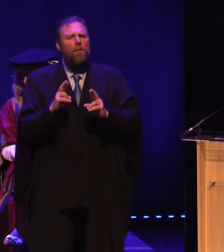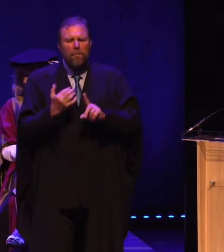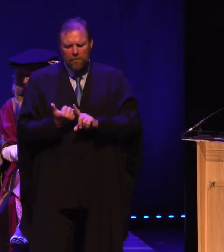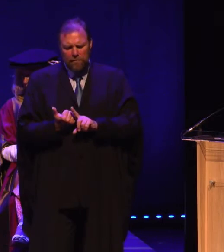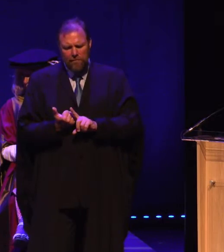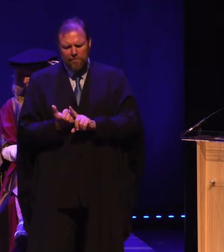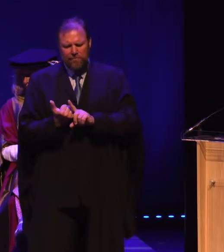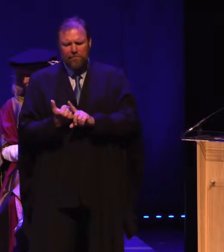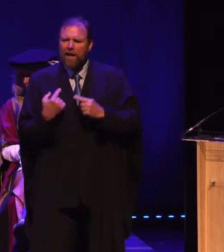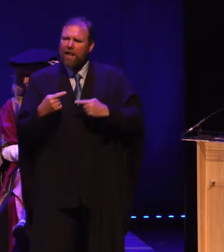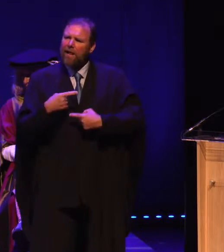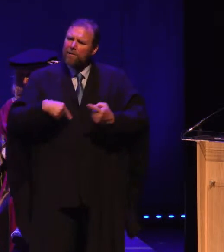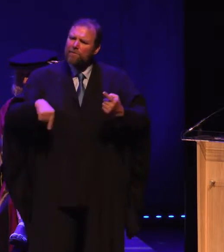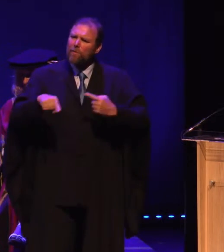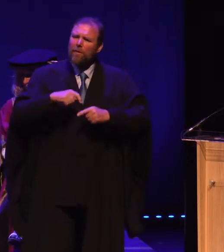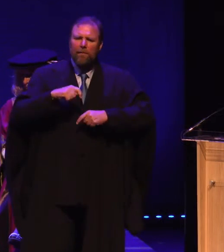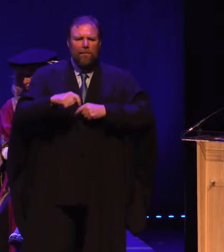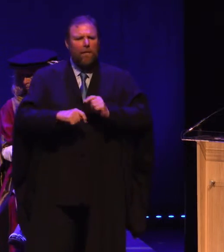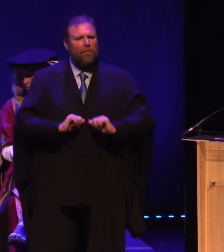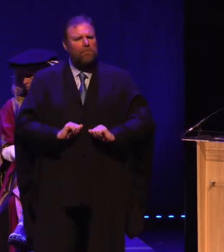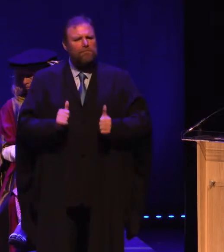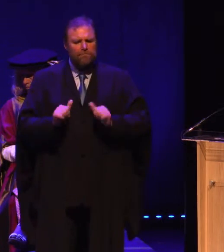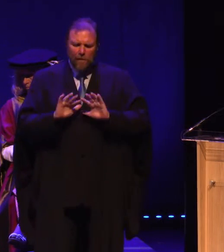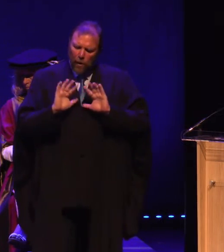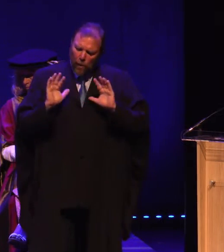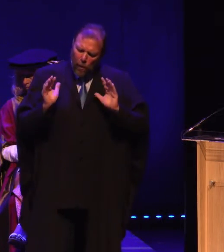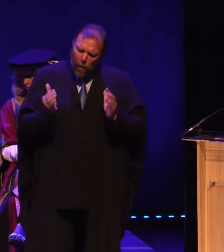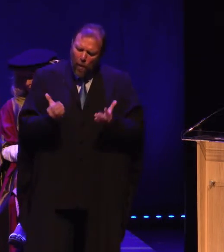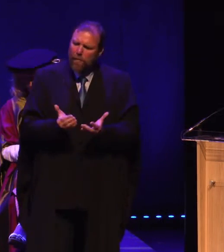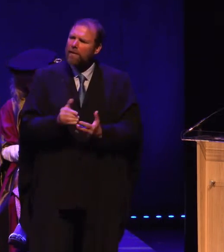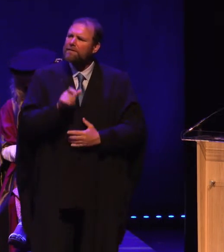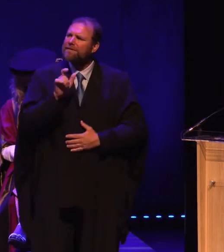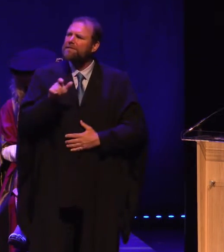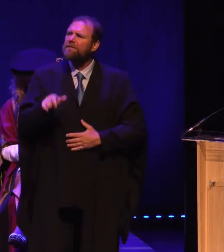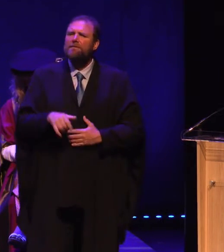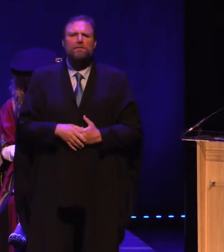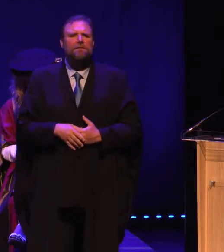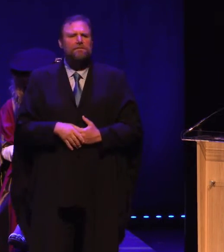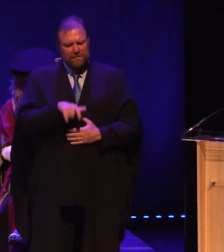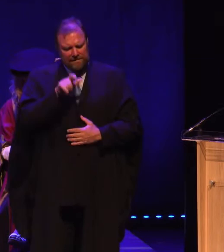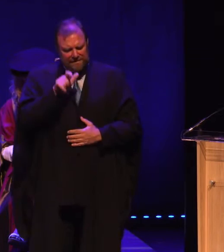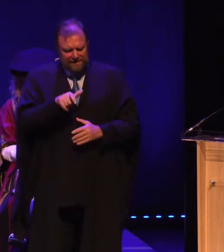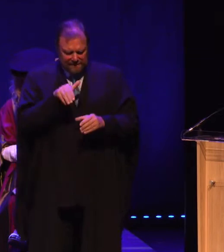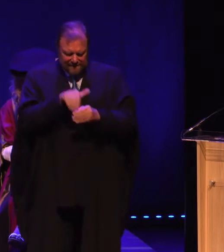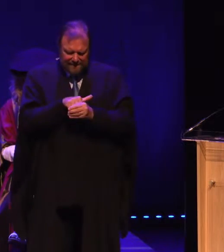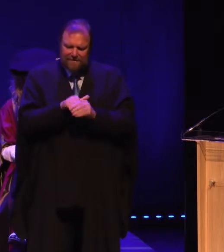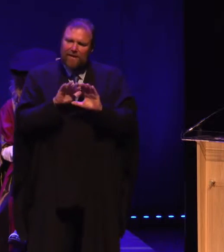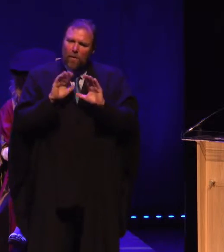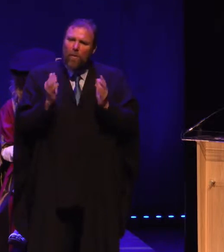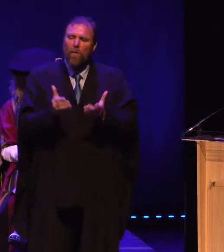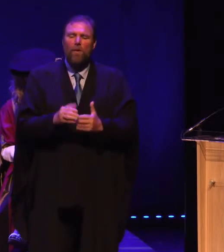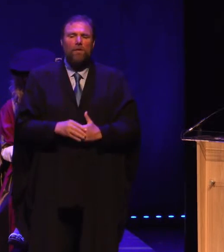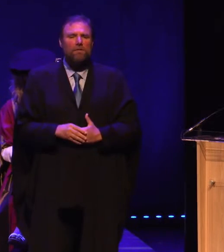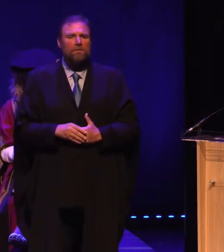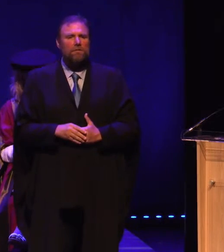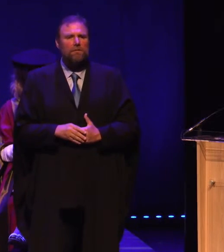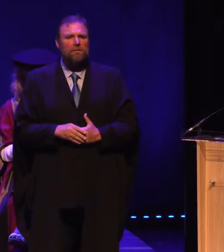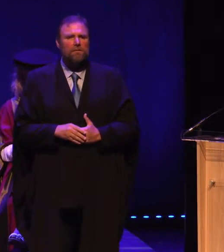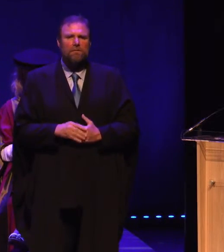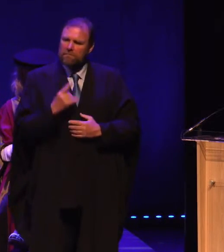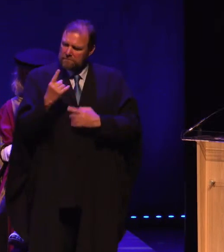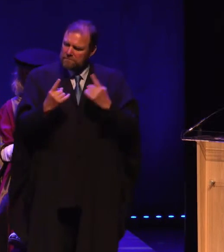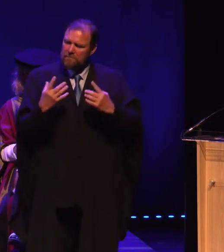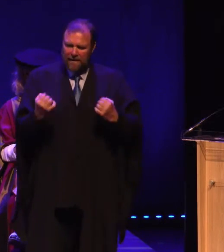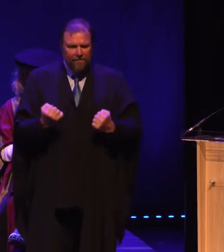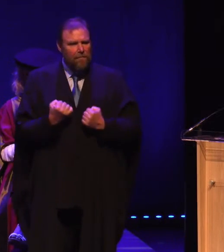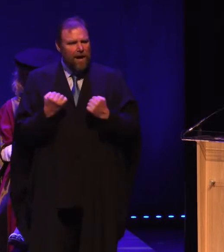be a really good global citizen, a citizen of the world. You know, you've got the power to